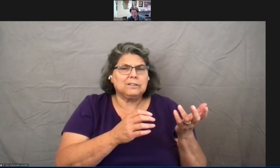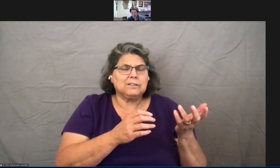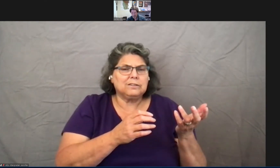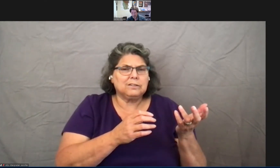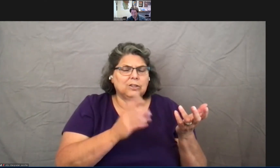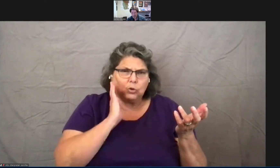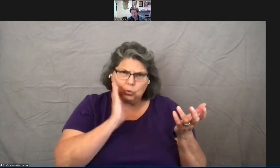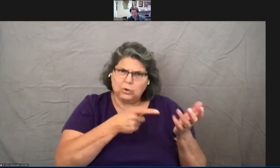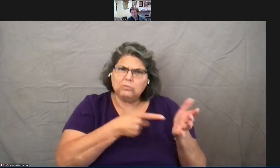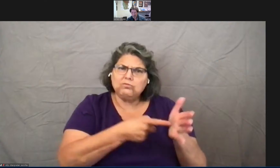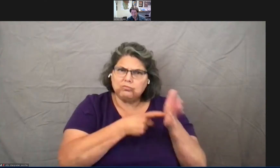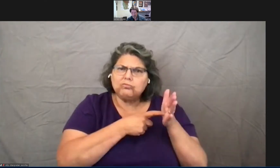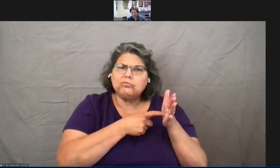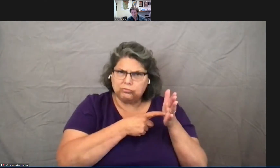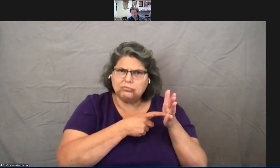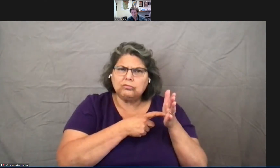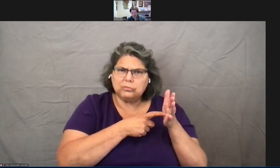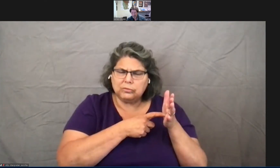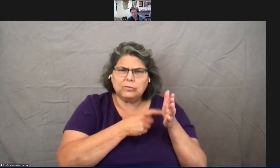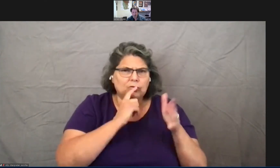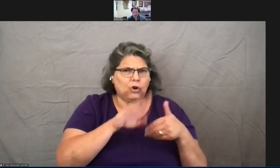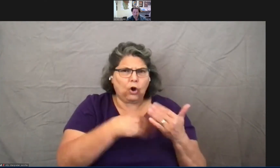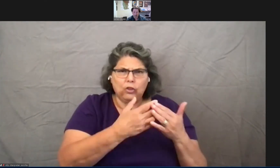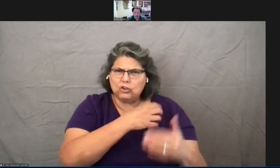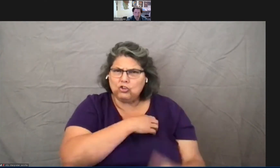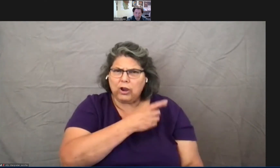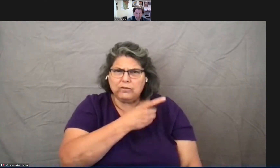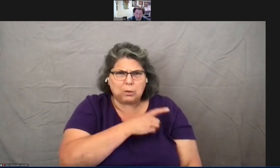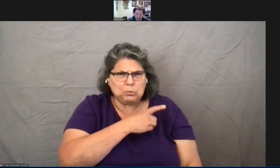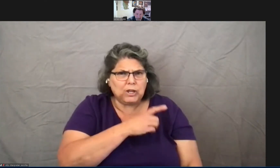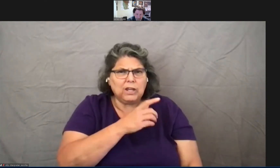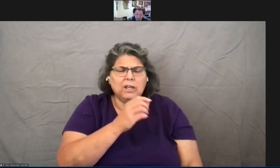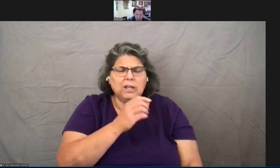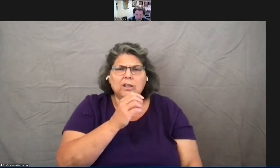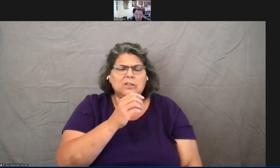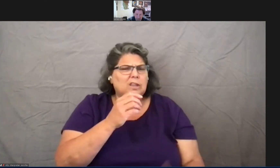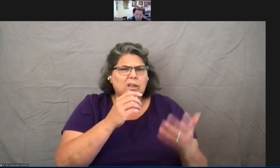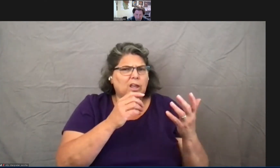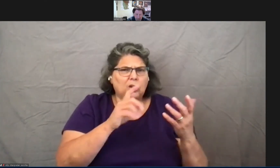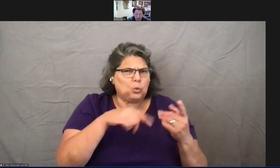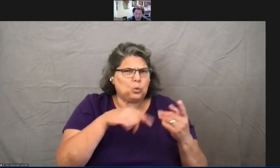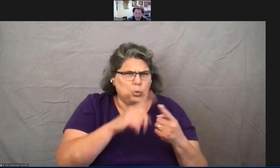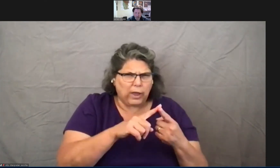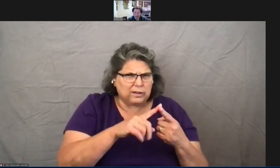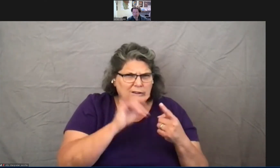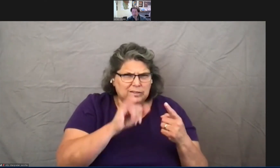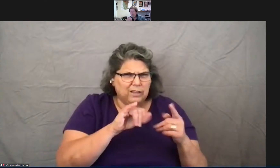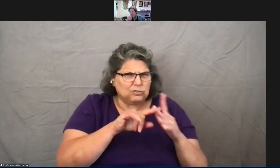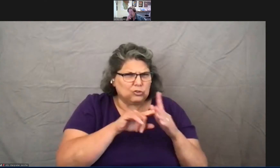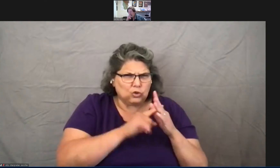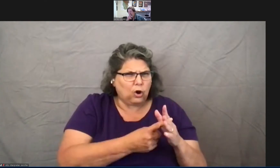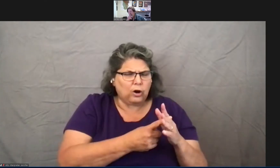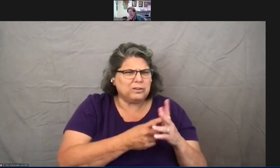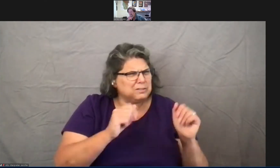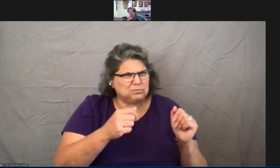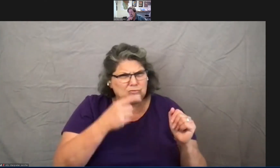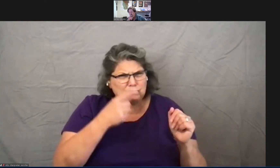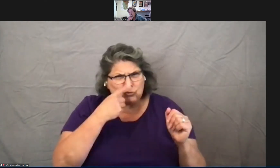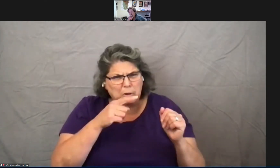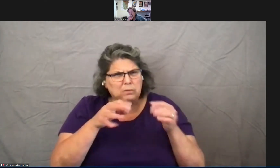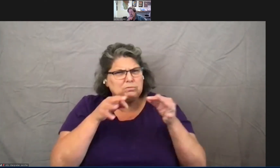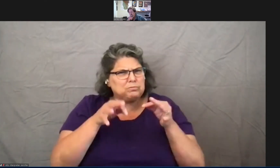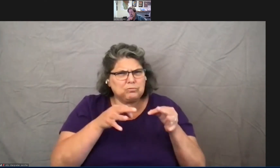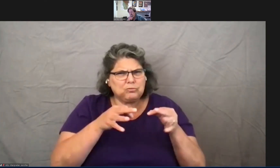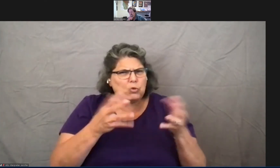enforcing that policy amongst the sheriff's deputies and by what point, and if you could just kind of walk us through what's in place